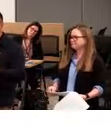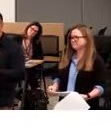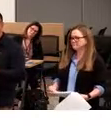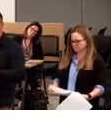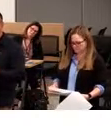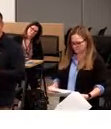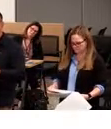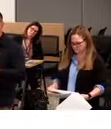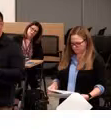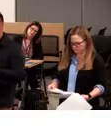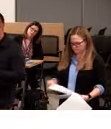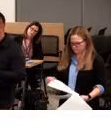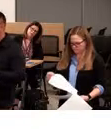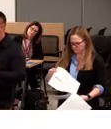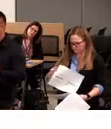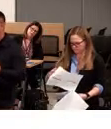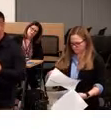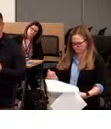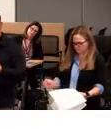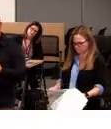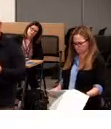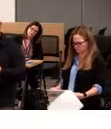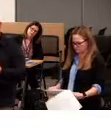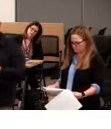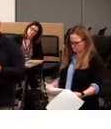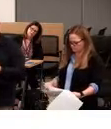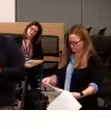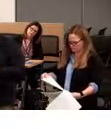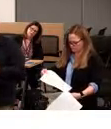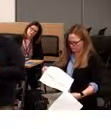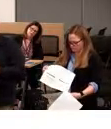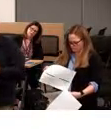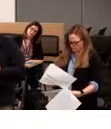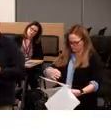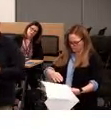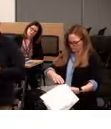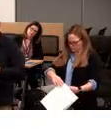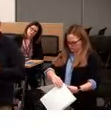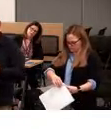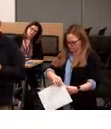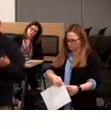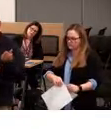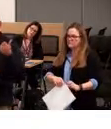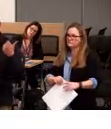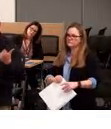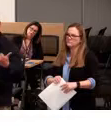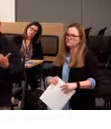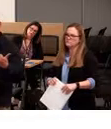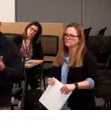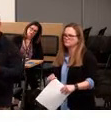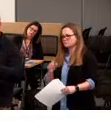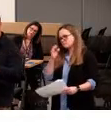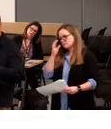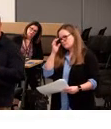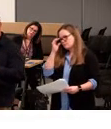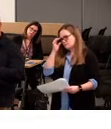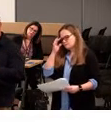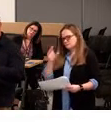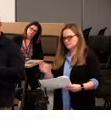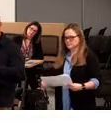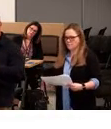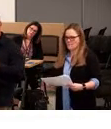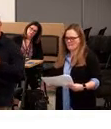new teacher, you're an experienced teacher with a coach, you just got here to the district, you're going to a district event, or you're going to a site